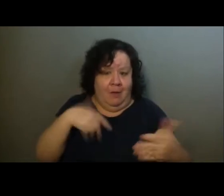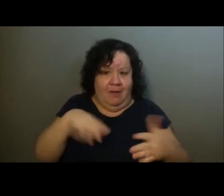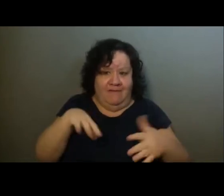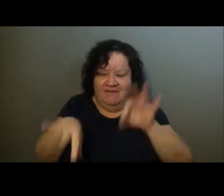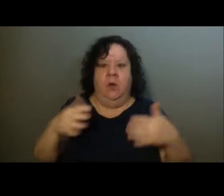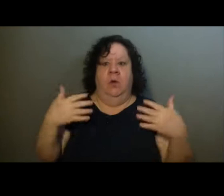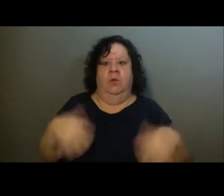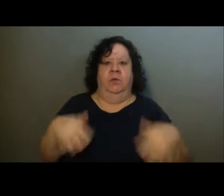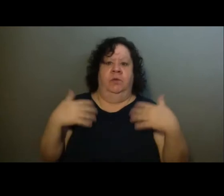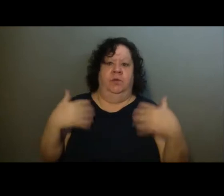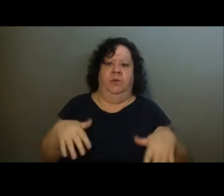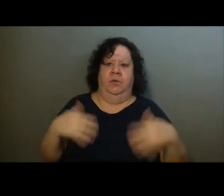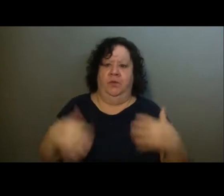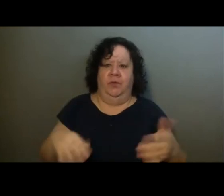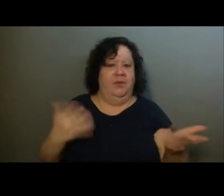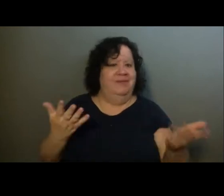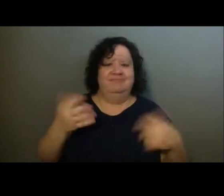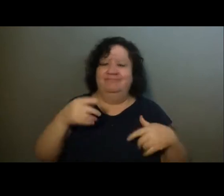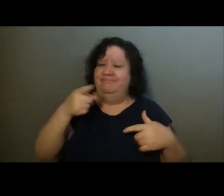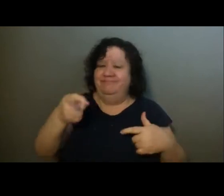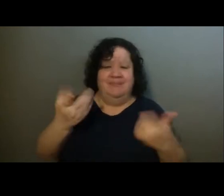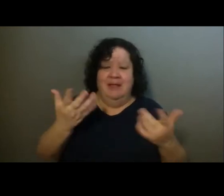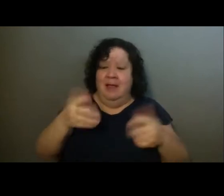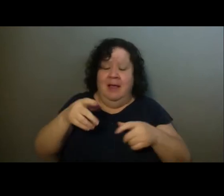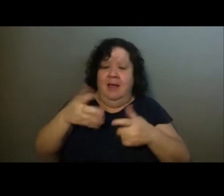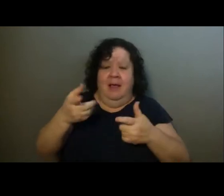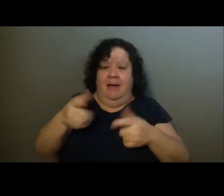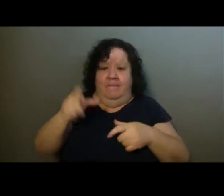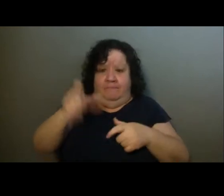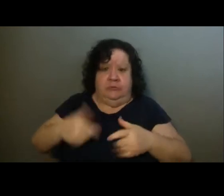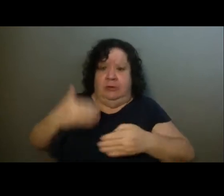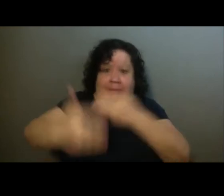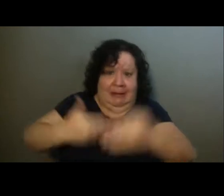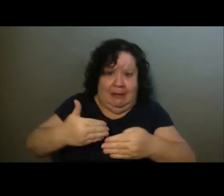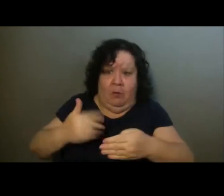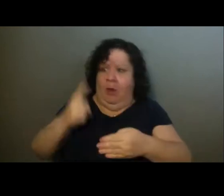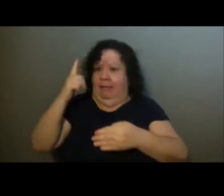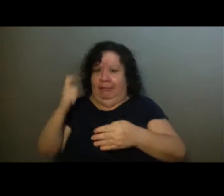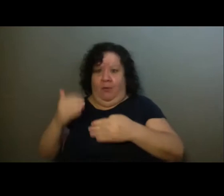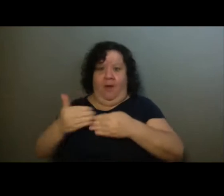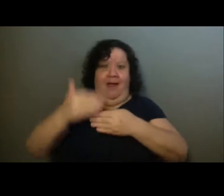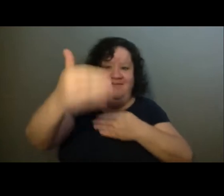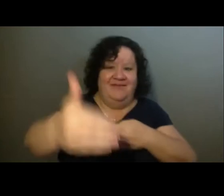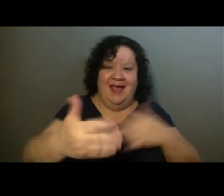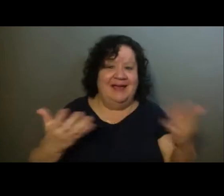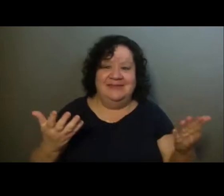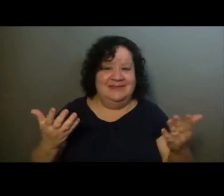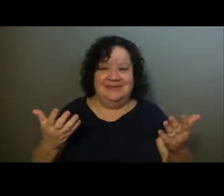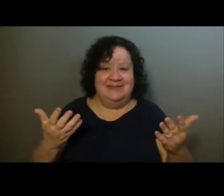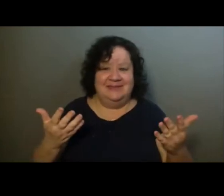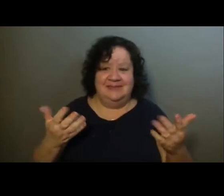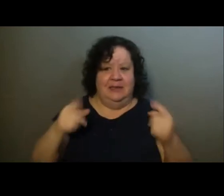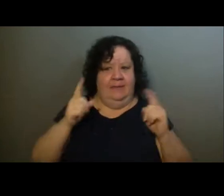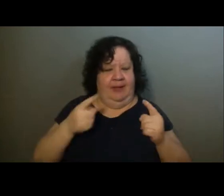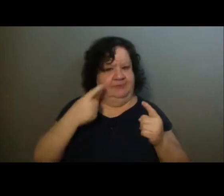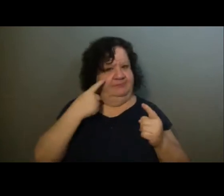an accommodation and consultation is required, keeping in mind the functional limitations of person with disabilities. They come from the